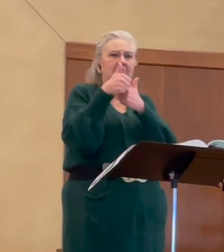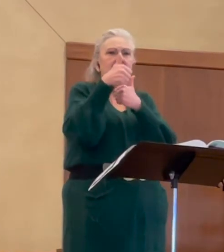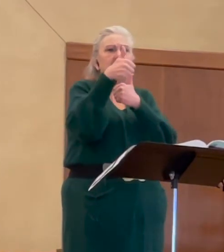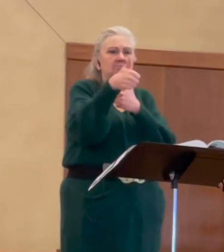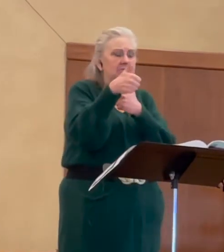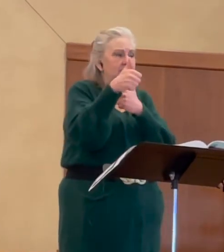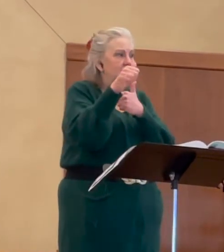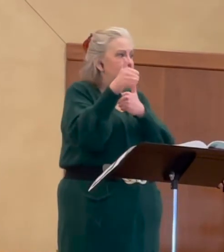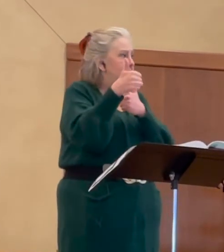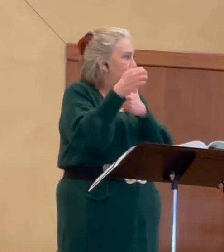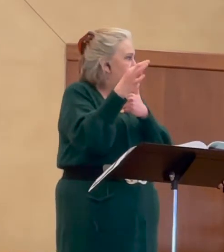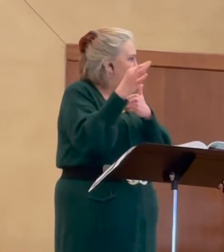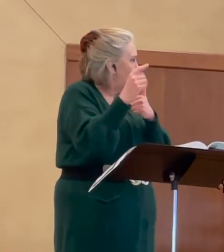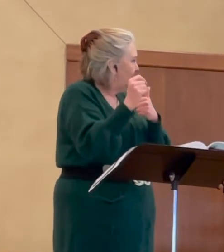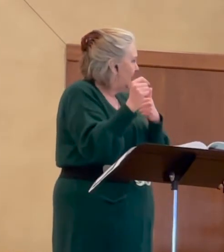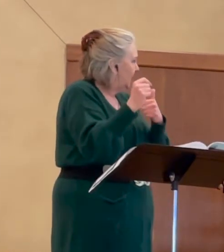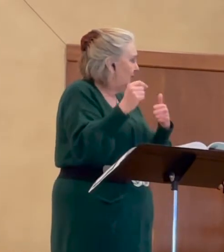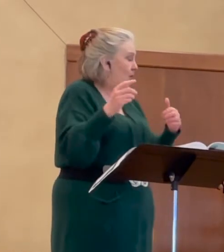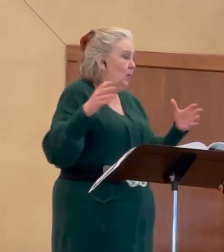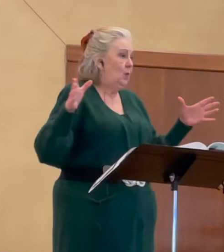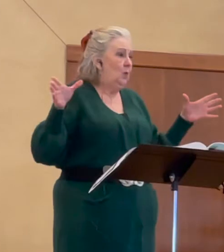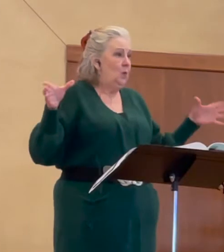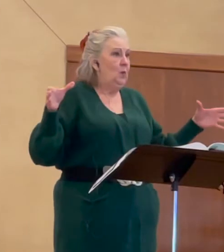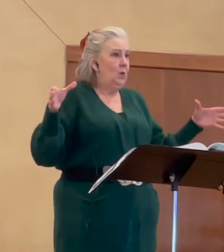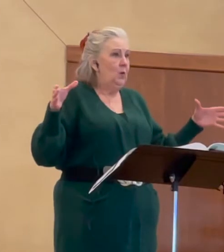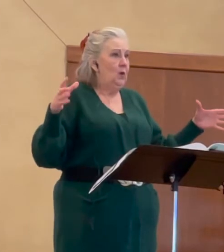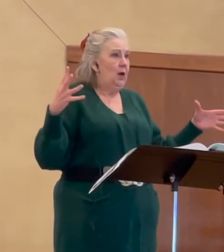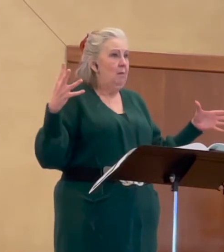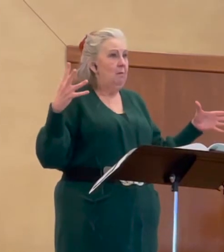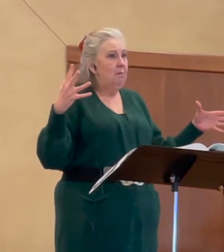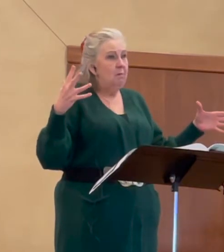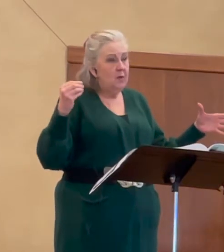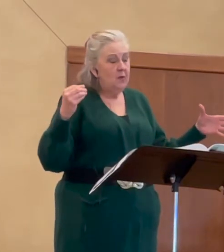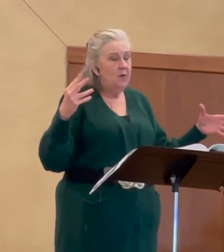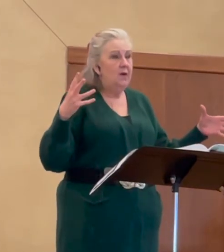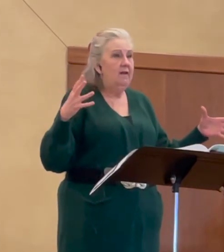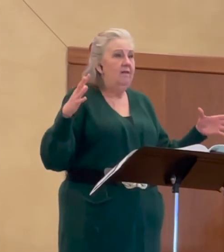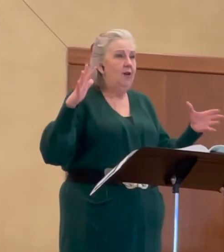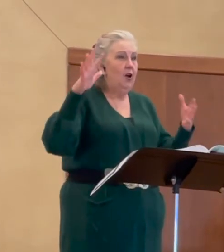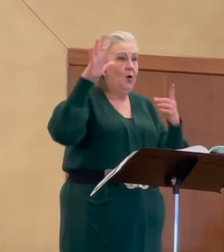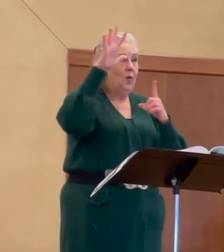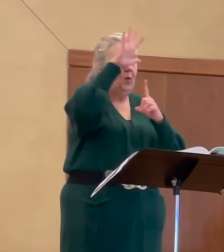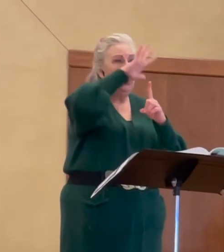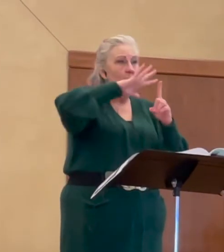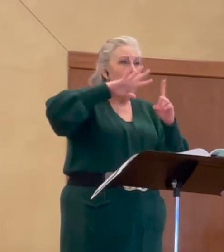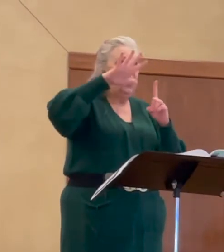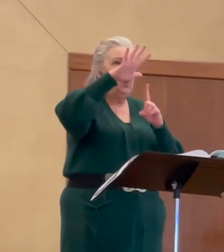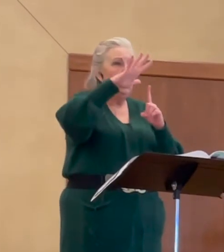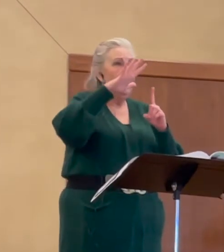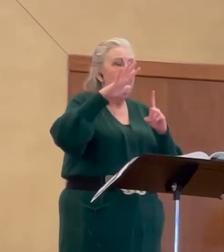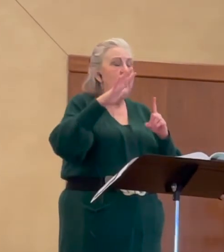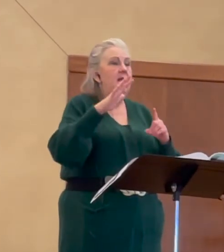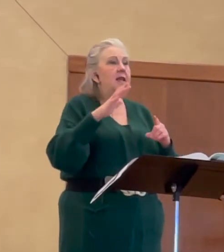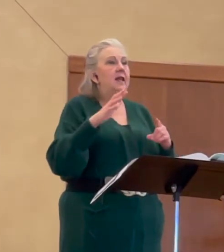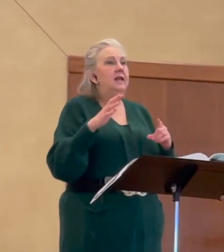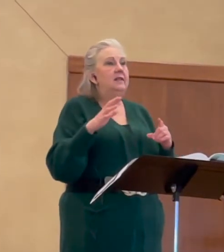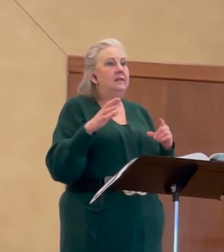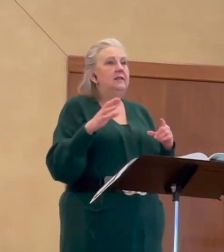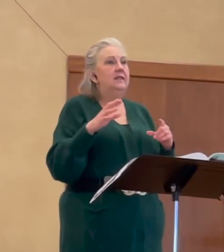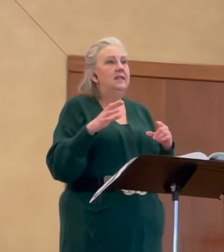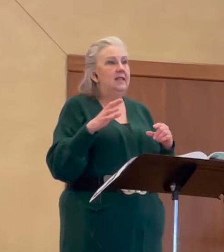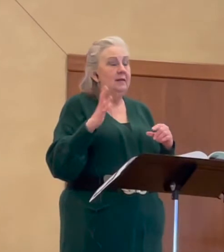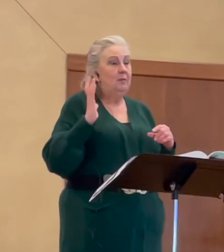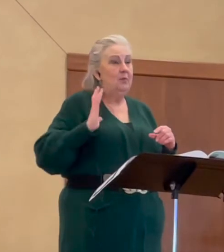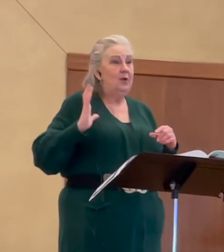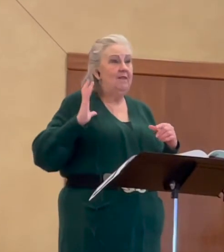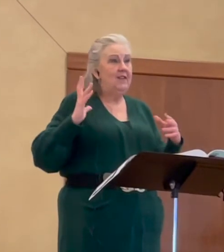about this big around, and it provided beautiful shade. The previous owners had built a deck around the tree,